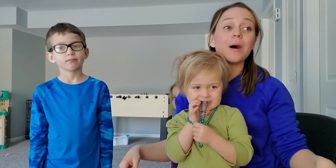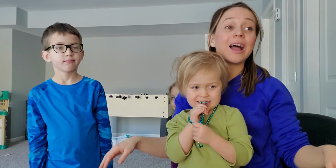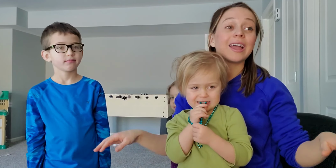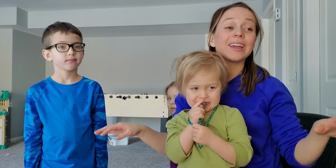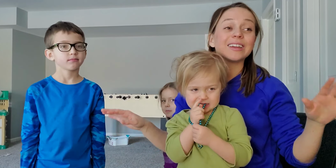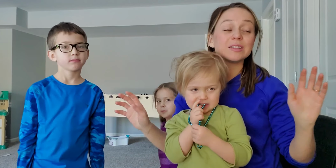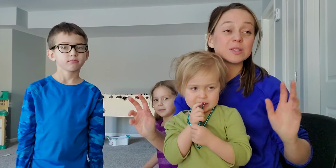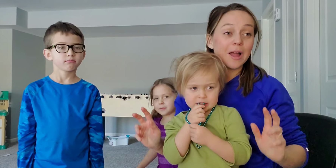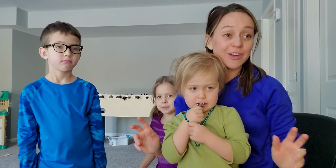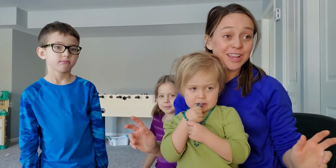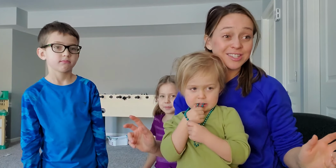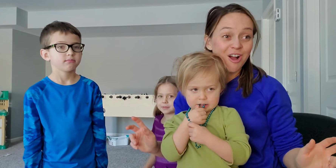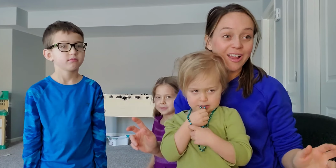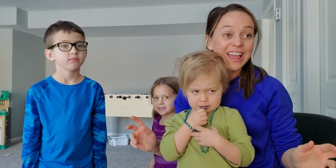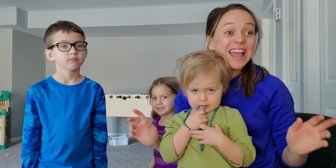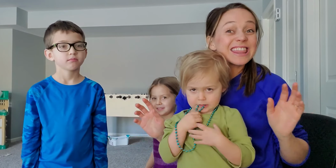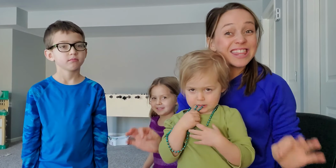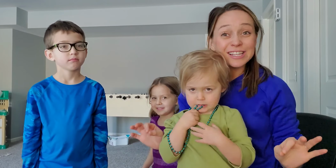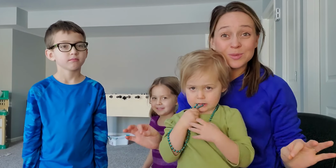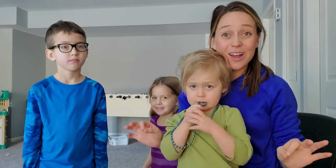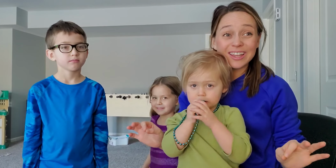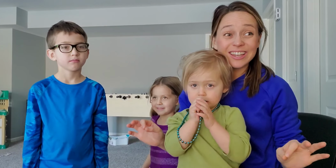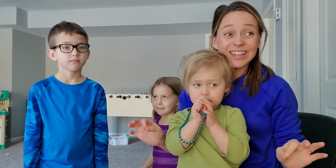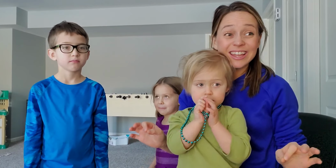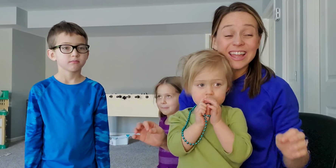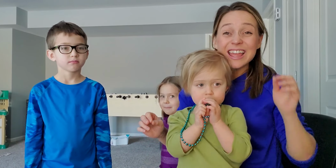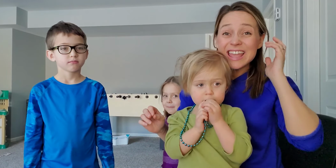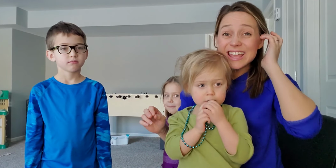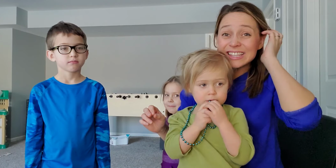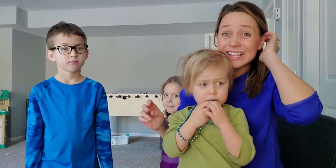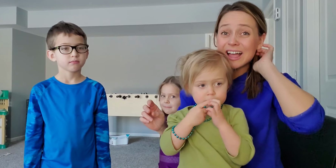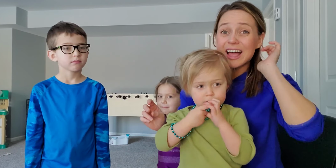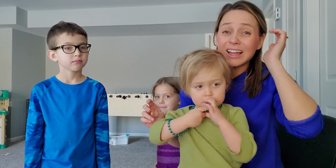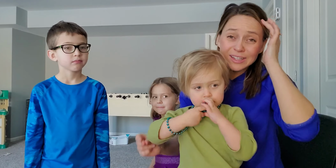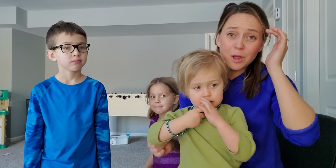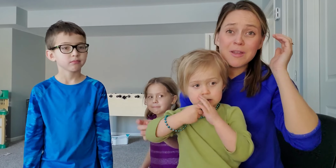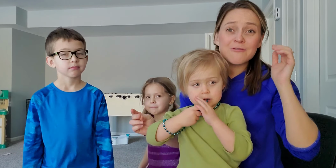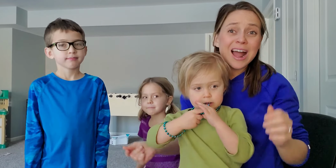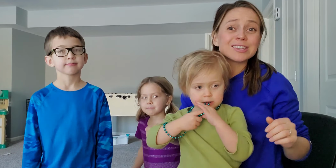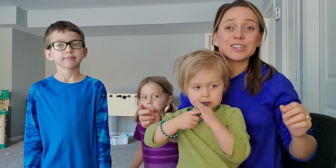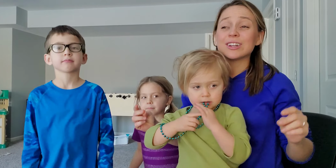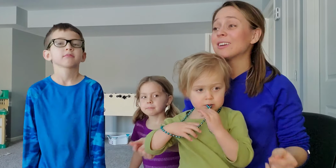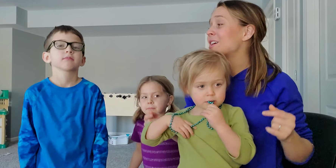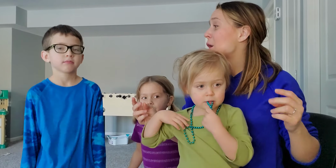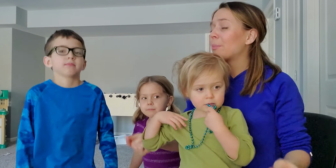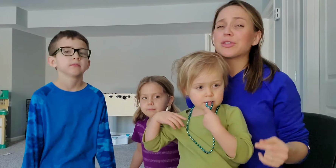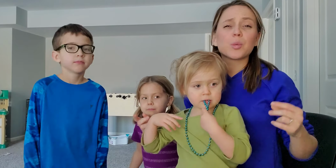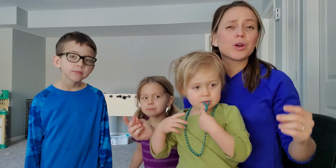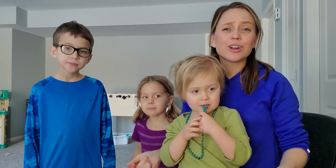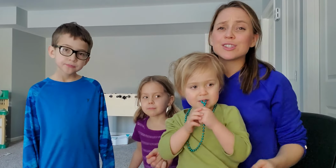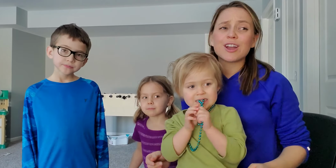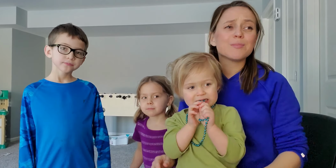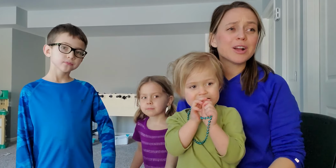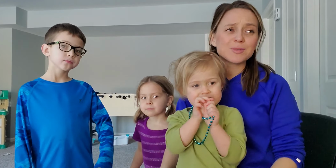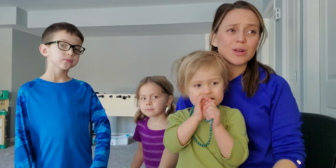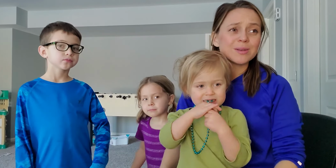lullaby inspiring song. This one is a little bit faster, but the words are much more simple